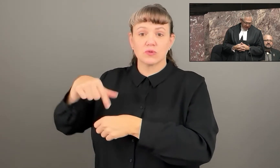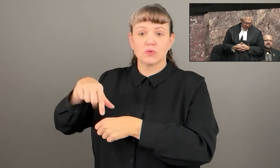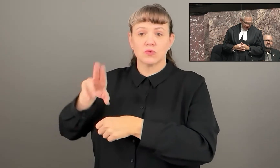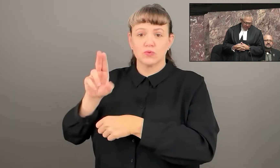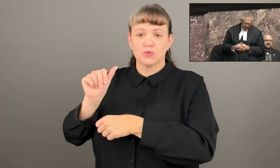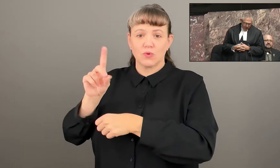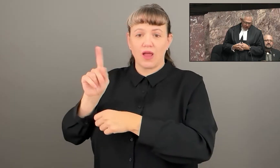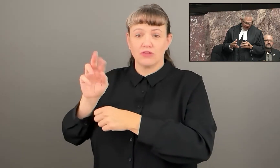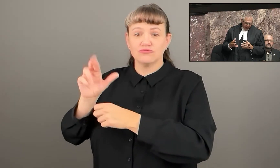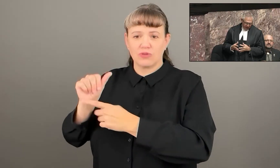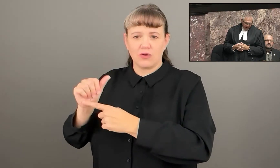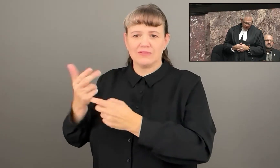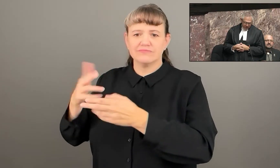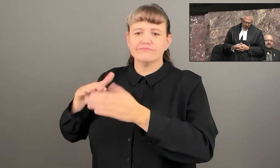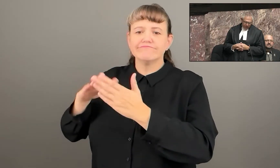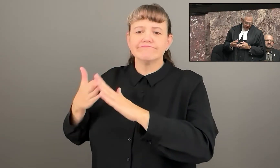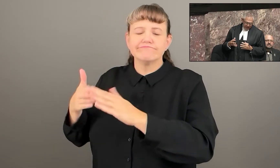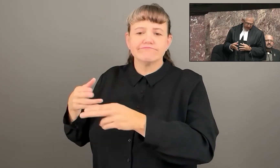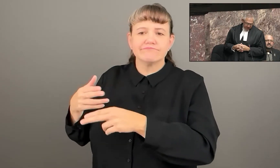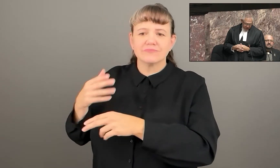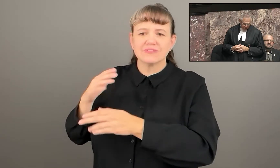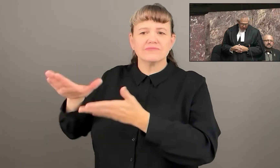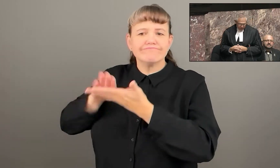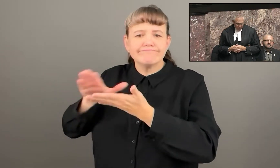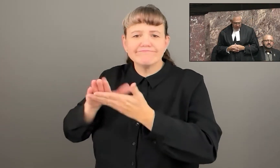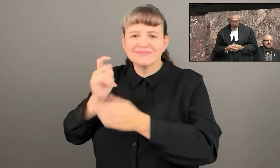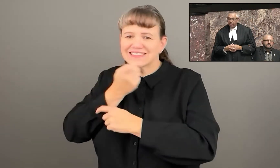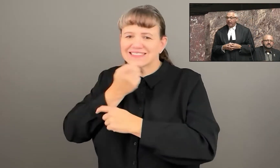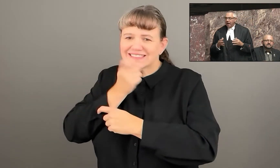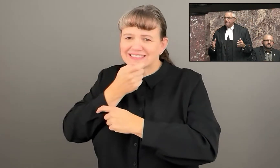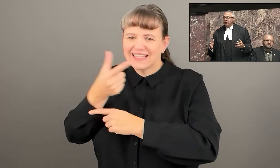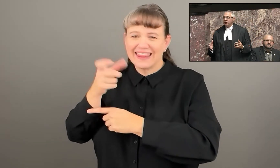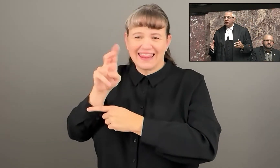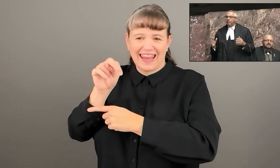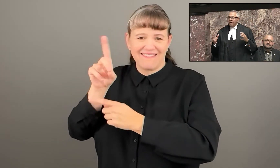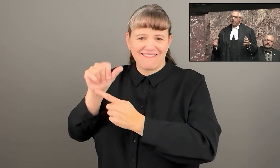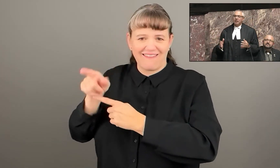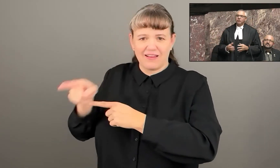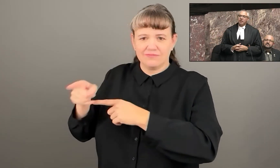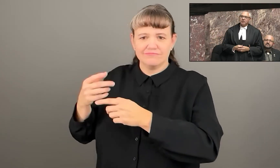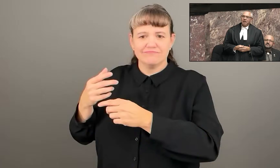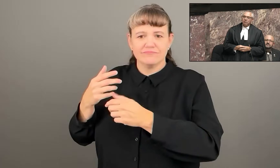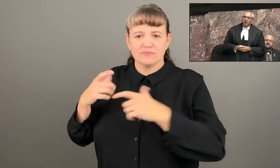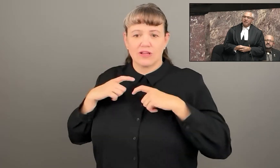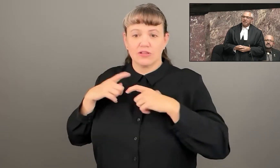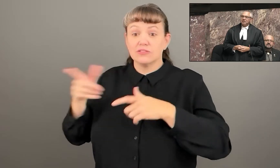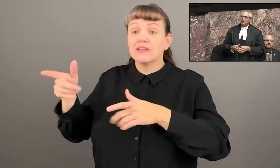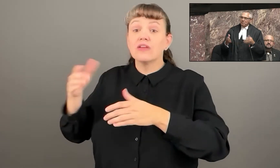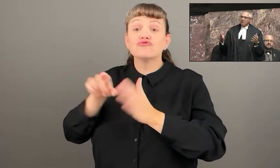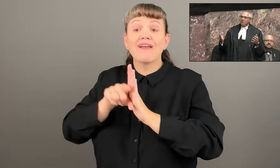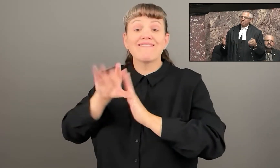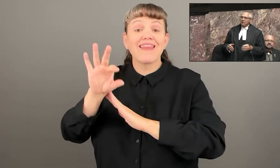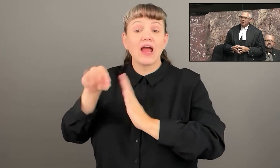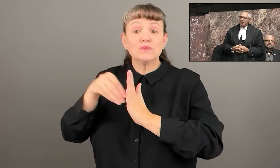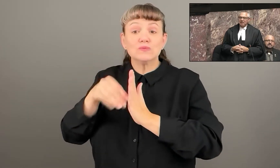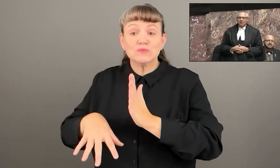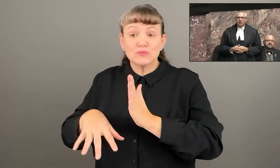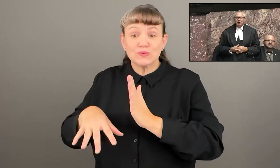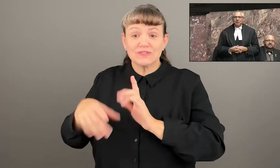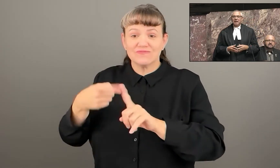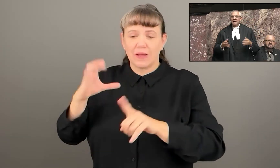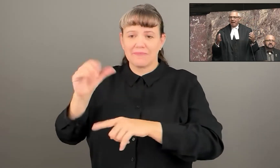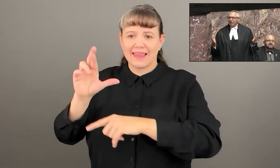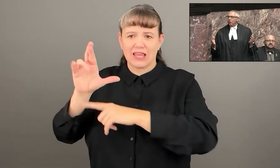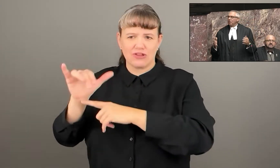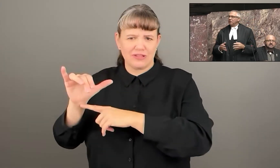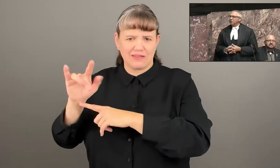and Peter Genaway, who is a grade 9 student from Carey High School, very interested in politics. He's met with the Speaker this